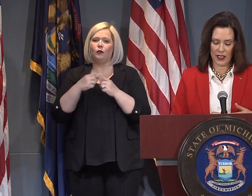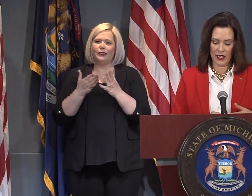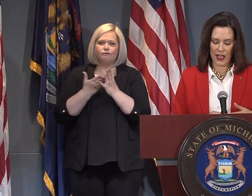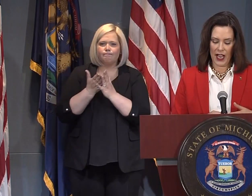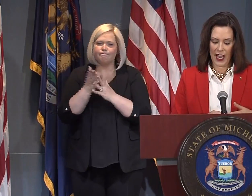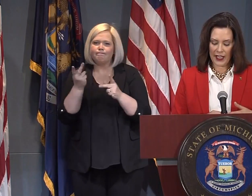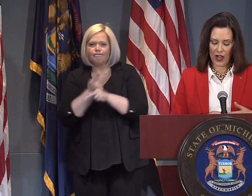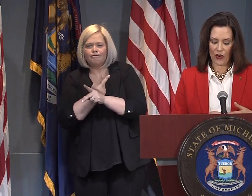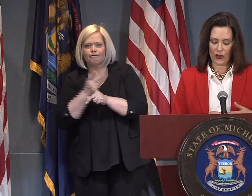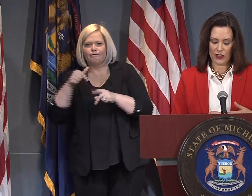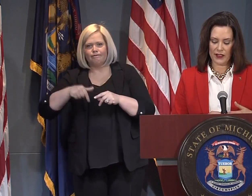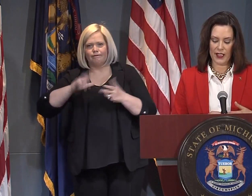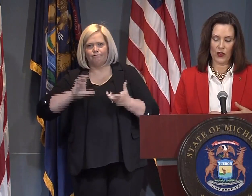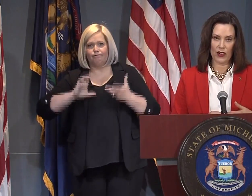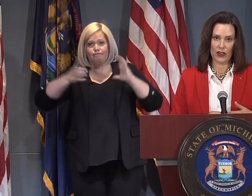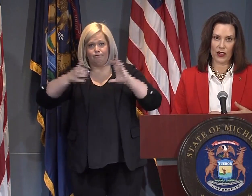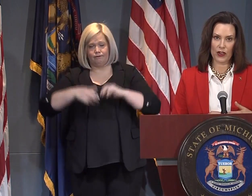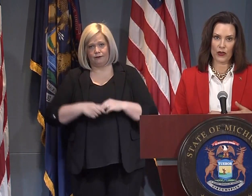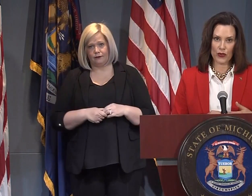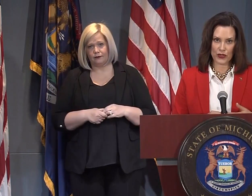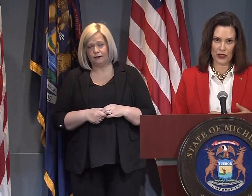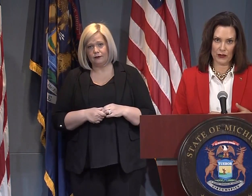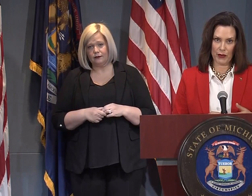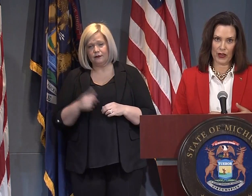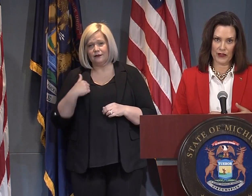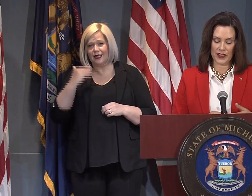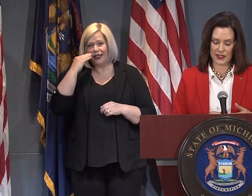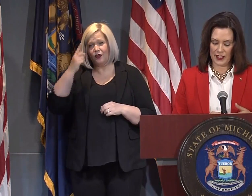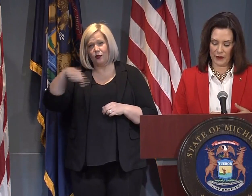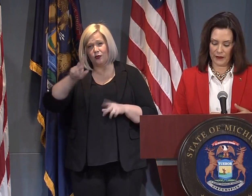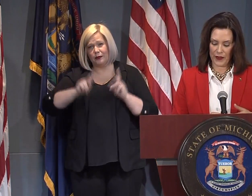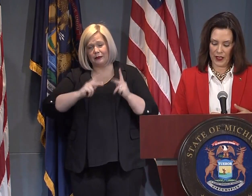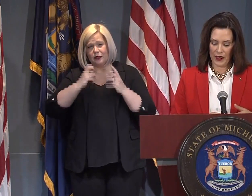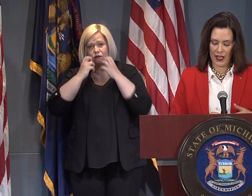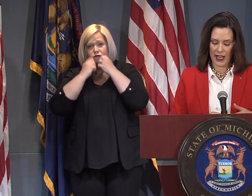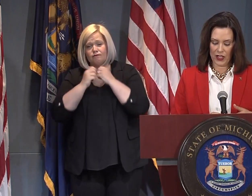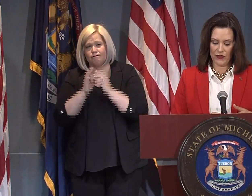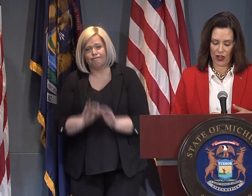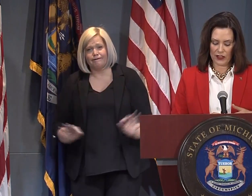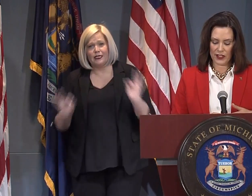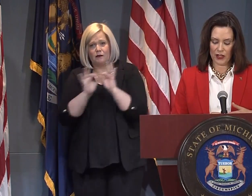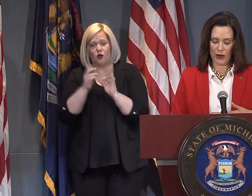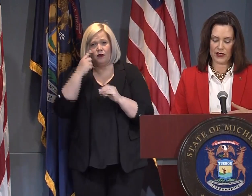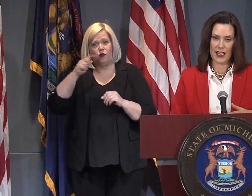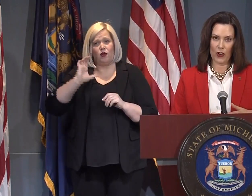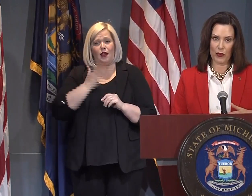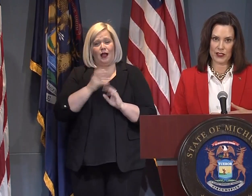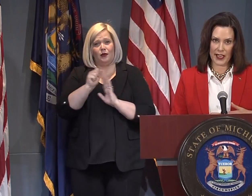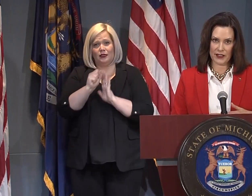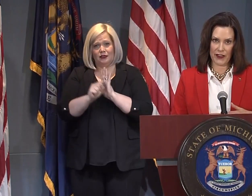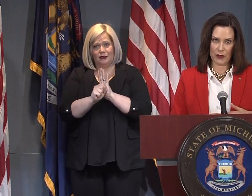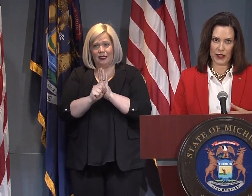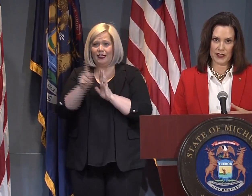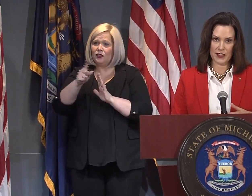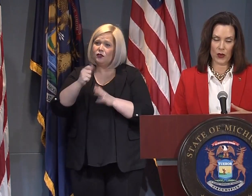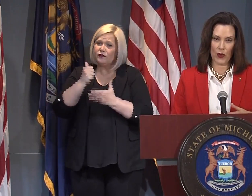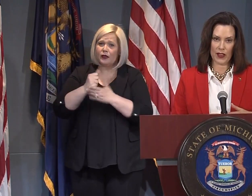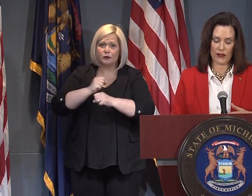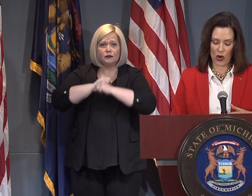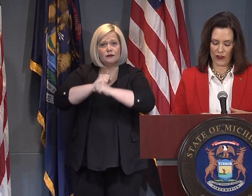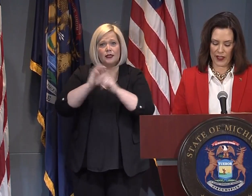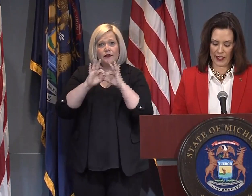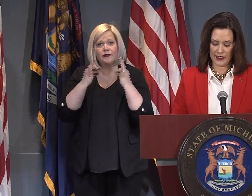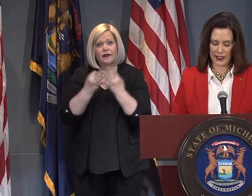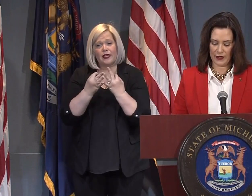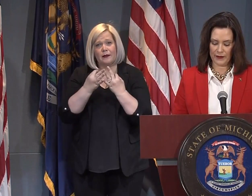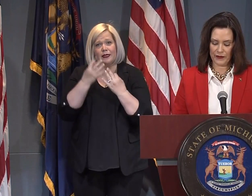crisis. I know that you are a crucial part of this team, and you've all done your part to help protect families in the wake